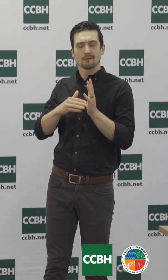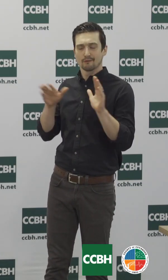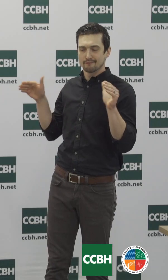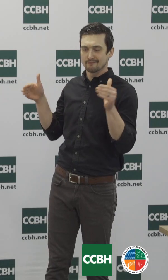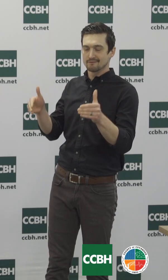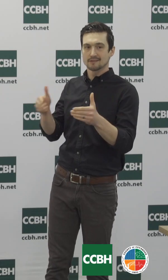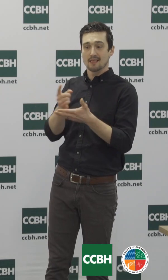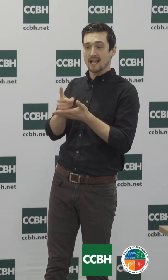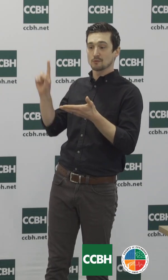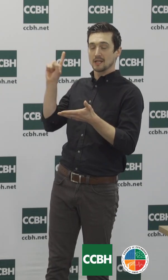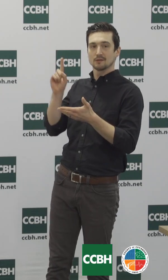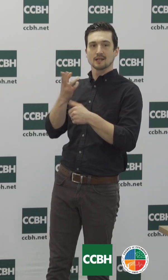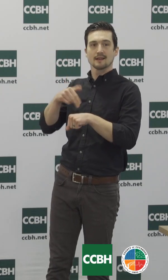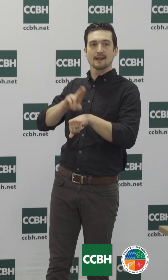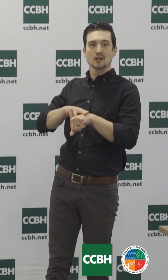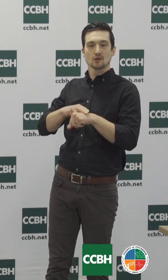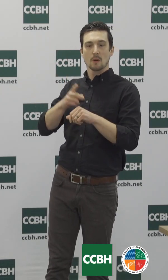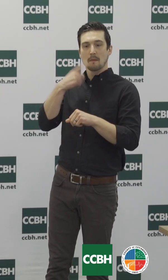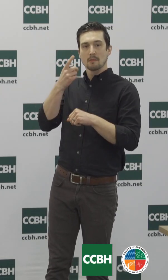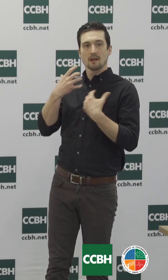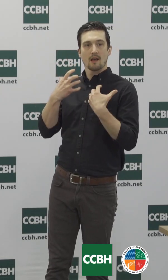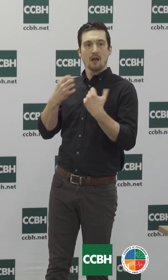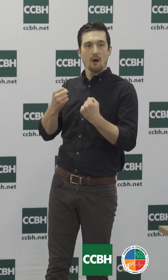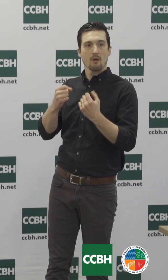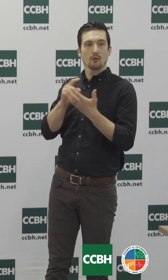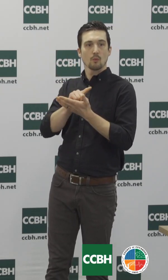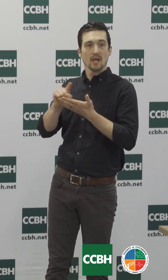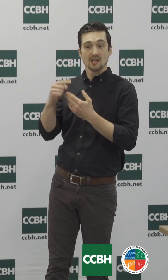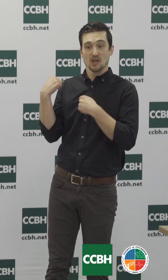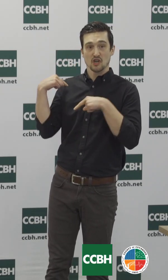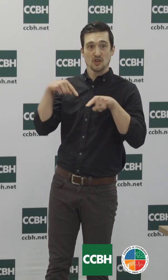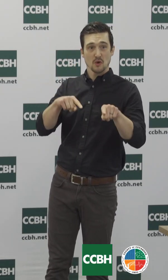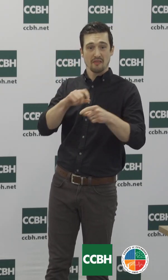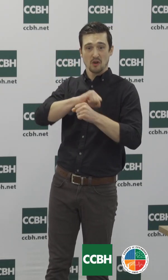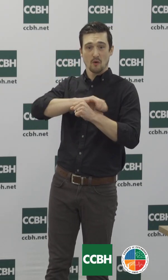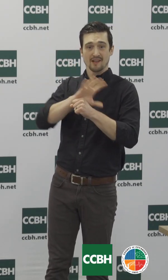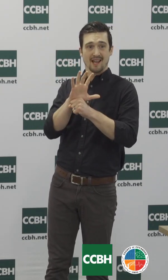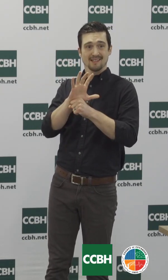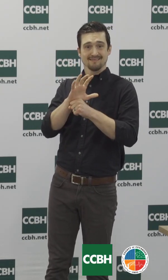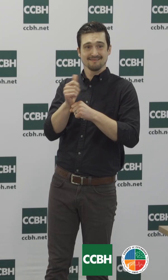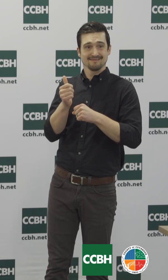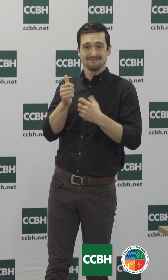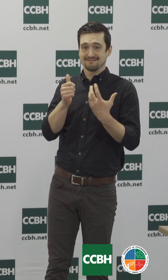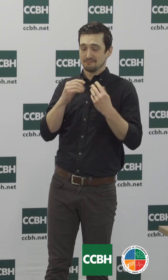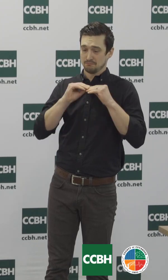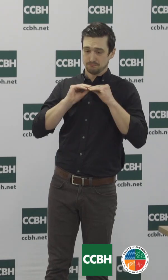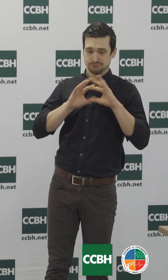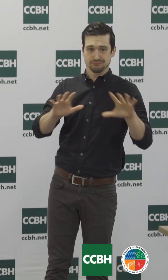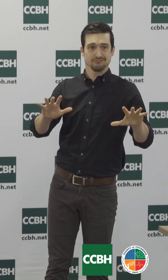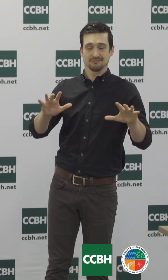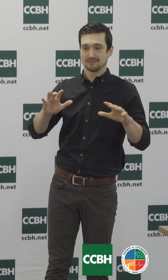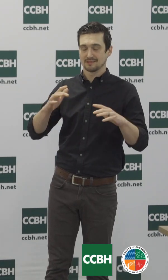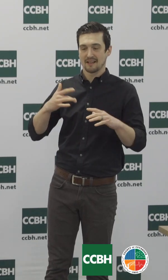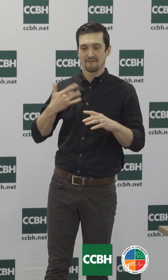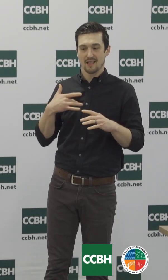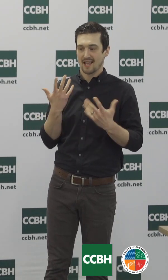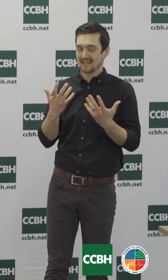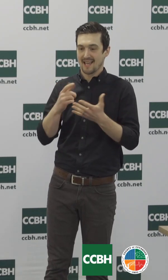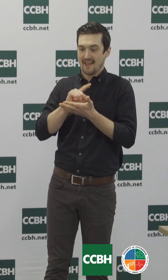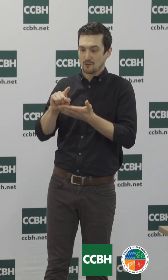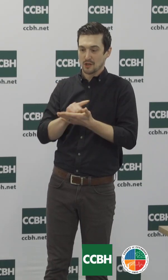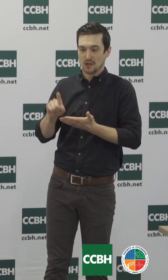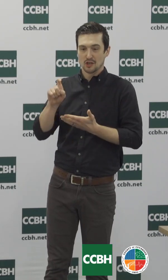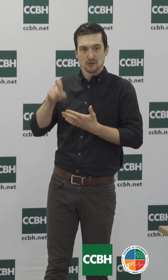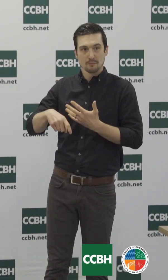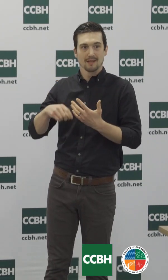week was National Public Health Week, and in this pandemic, it seems like every week should be National Public Health Week because